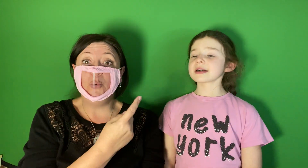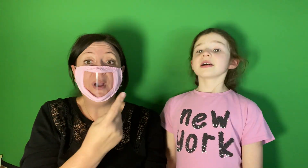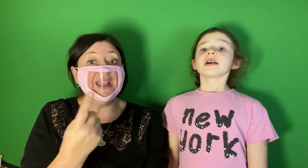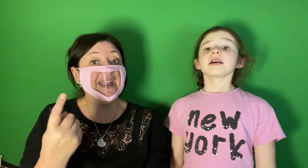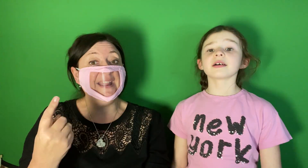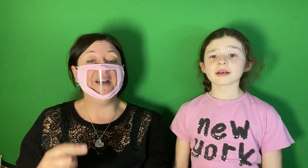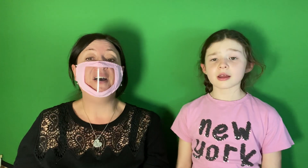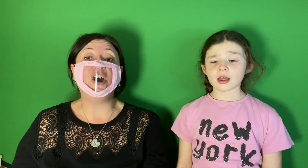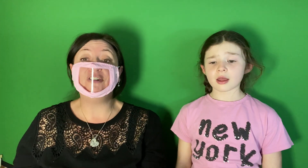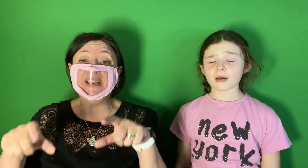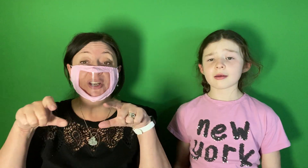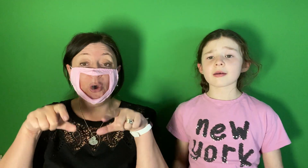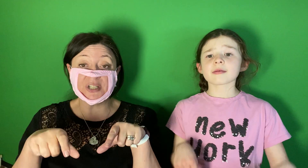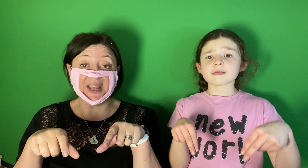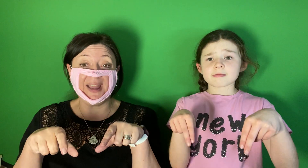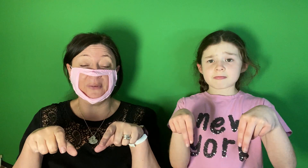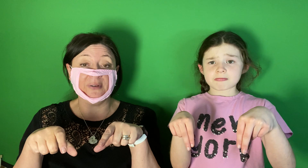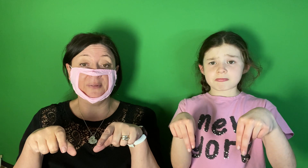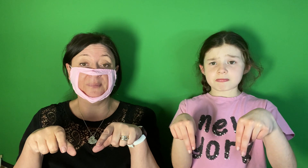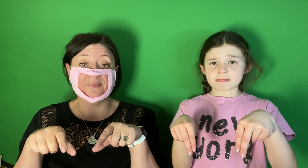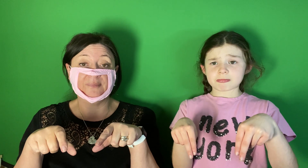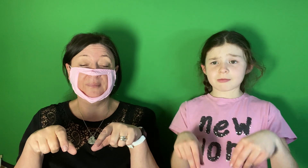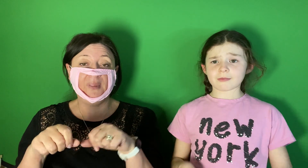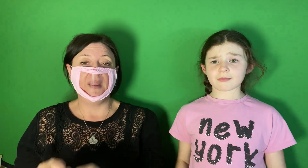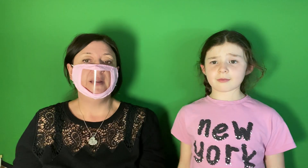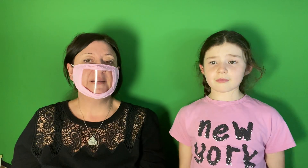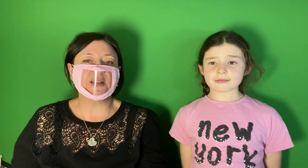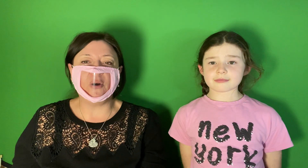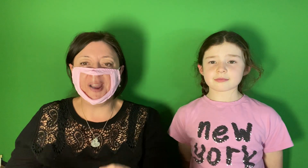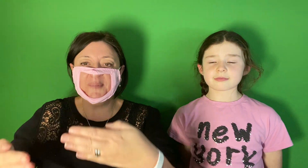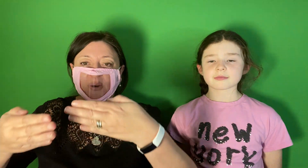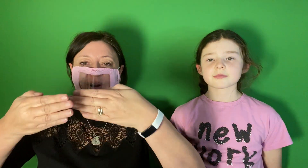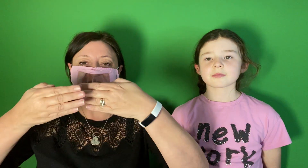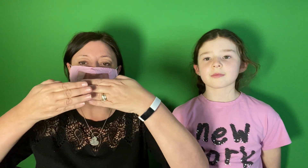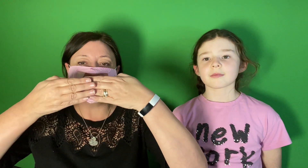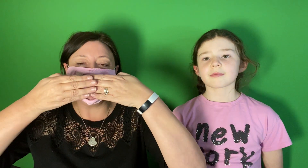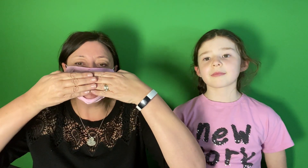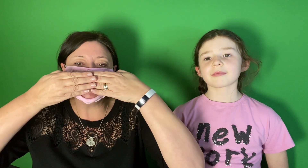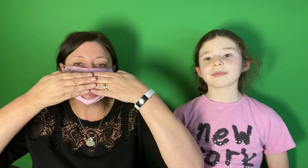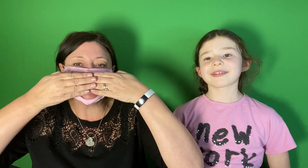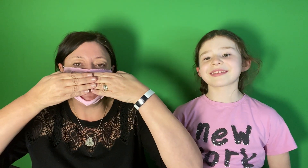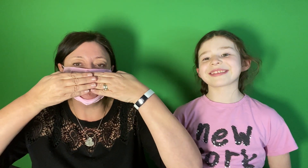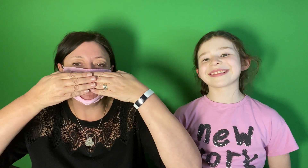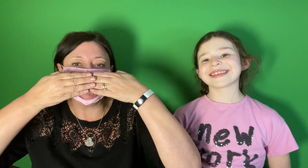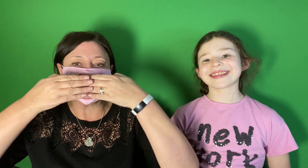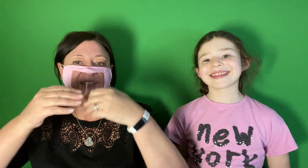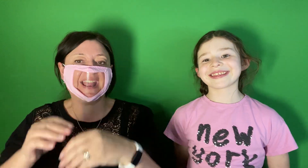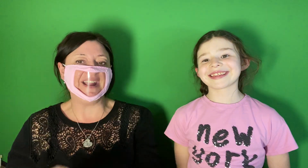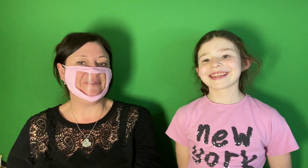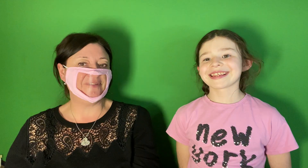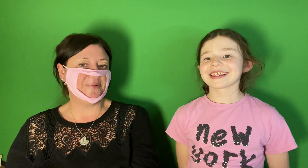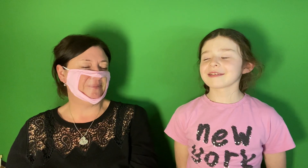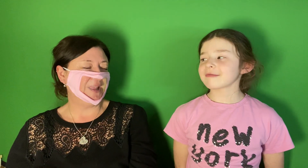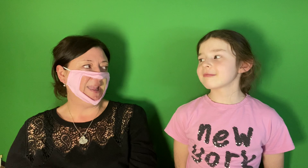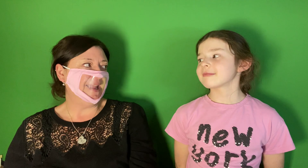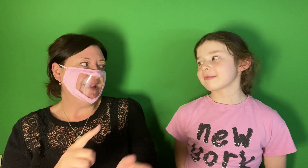we are in lockdown. So I'm wearing a mask to help keep us safe.